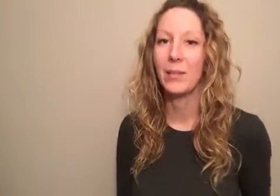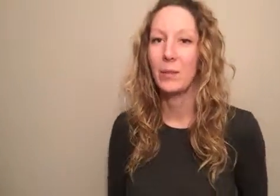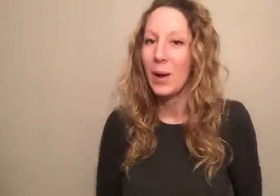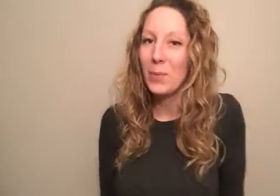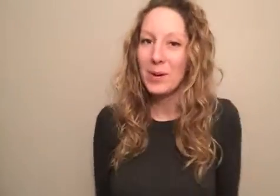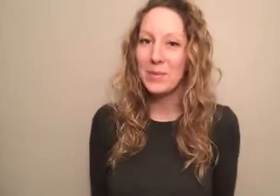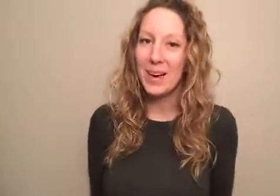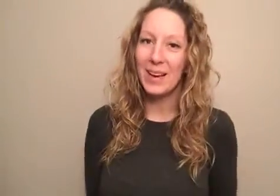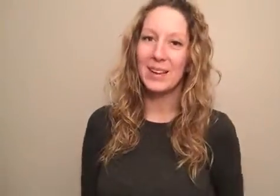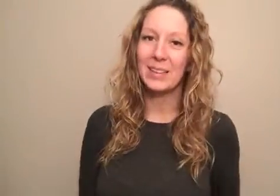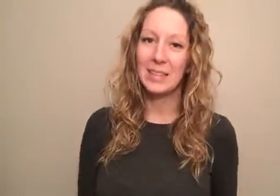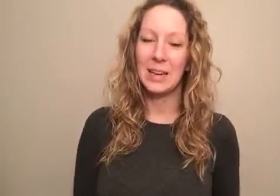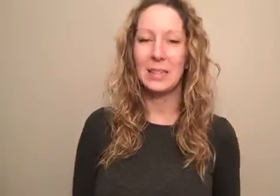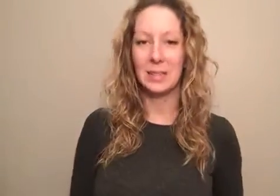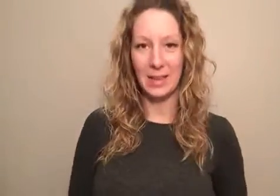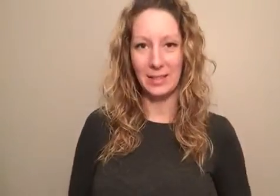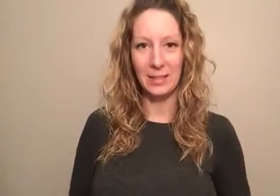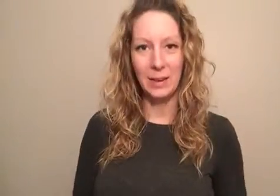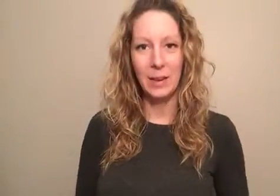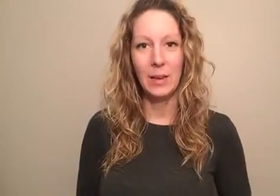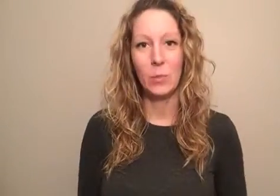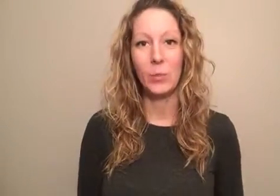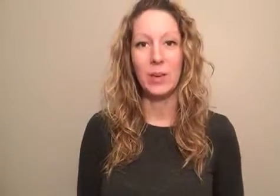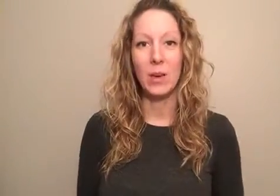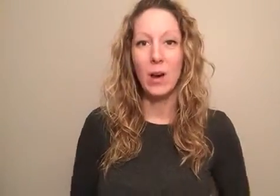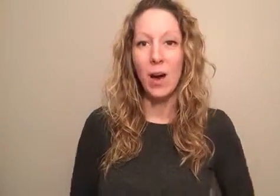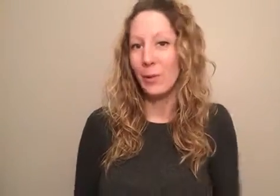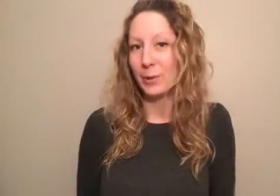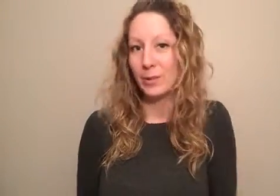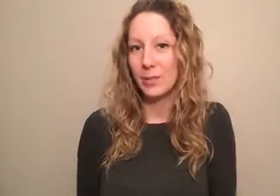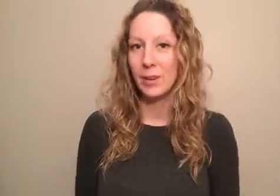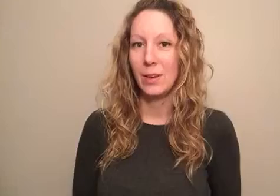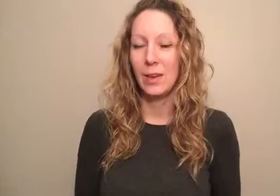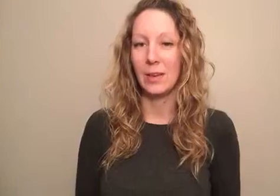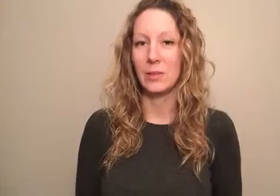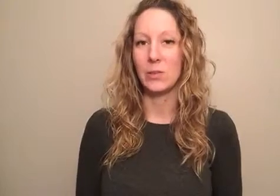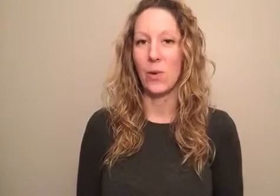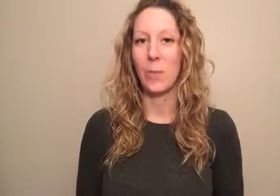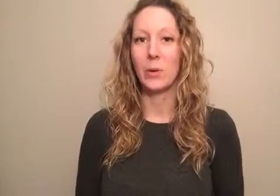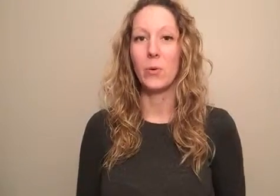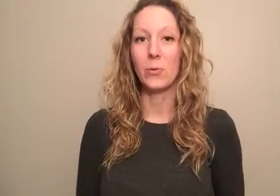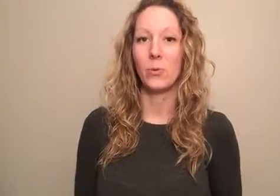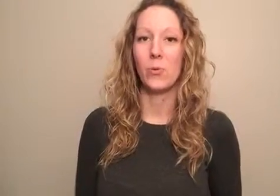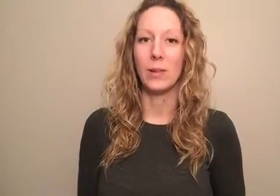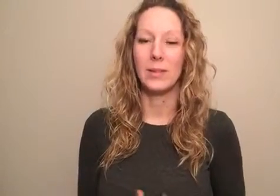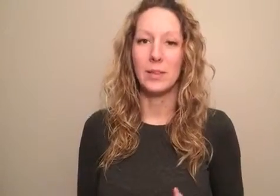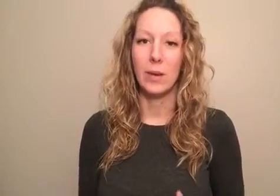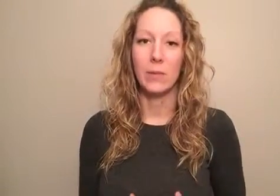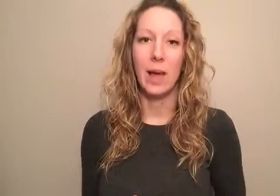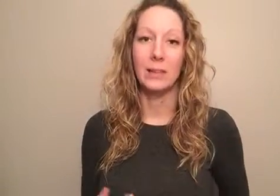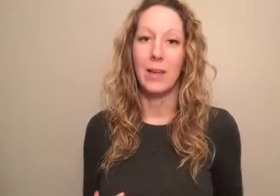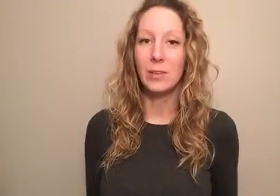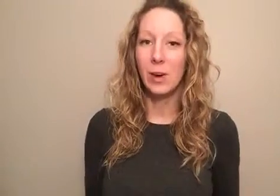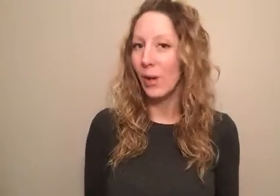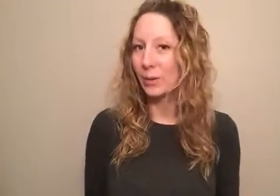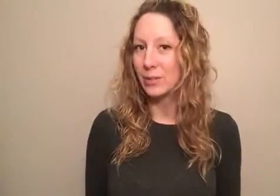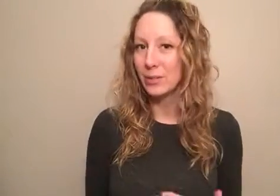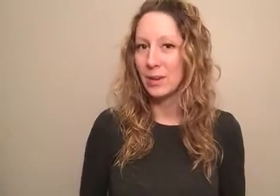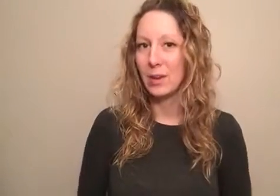Hi everyone, welcome back. Today's lesson will be colors. And so I'm going to go through a list of 11 colors.